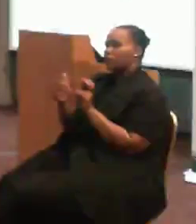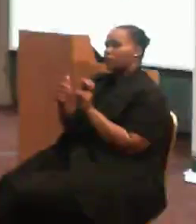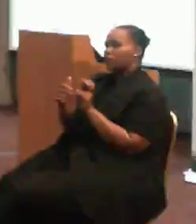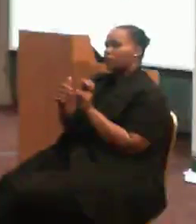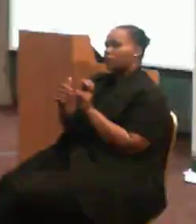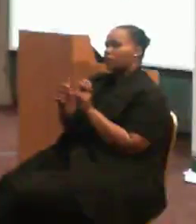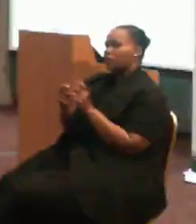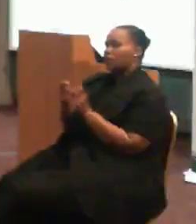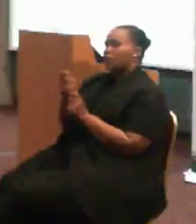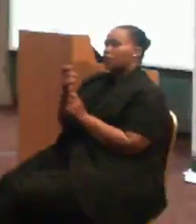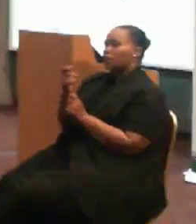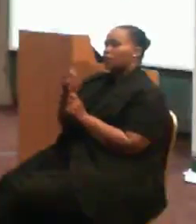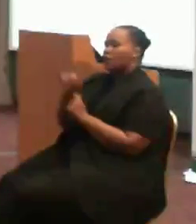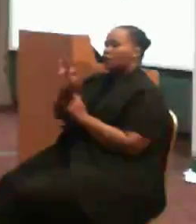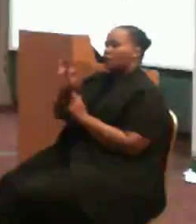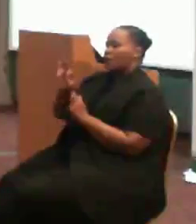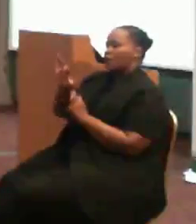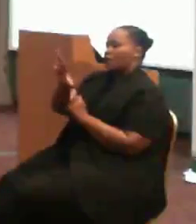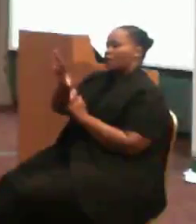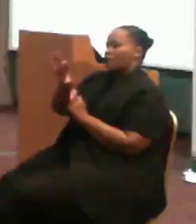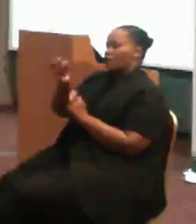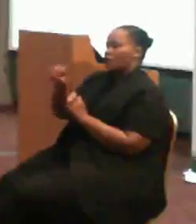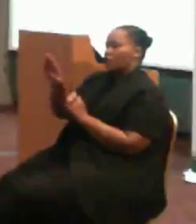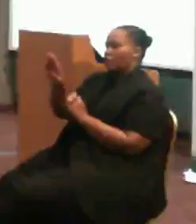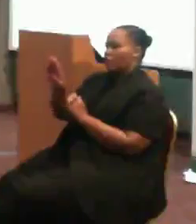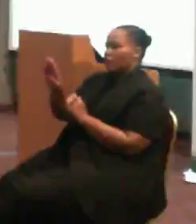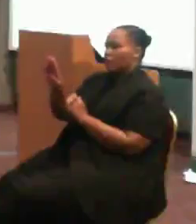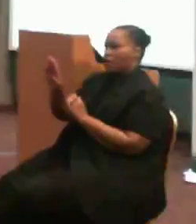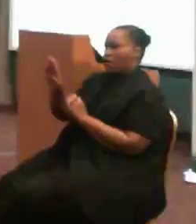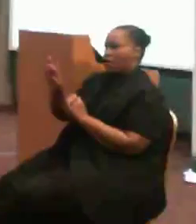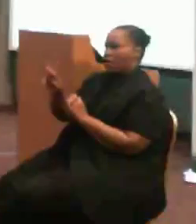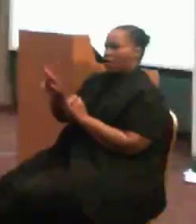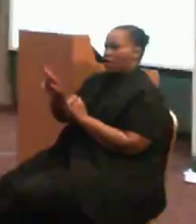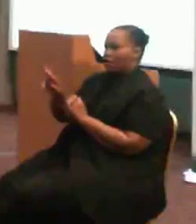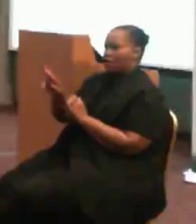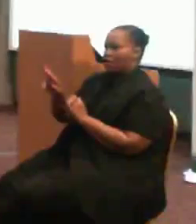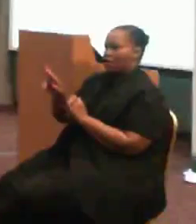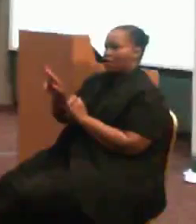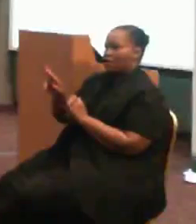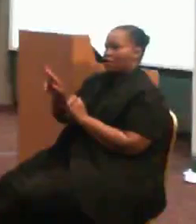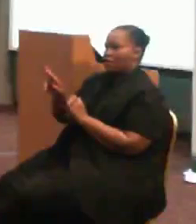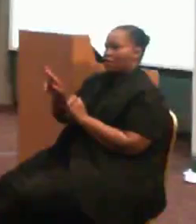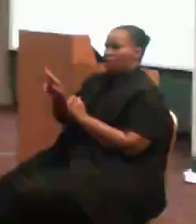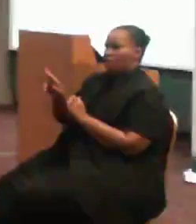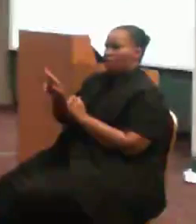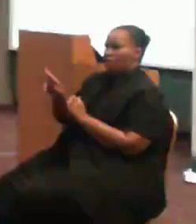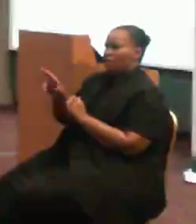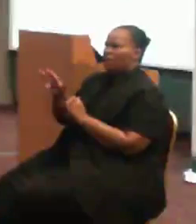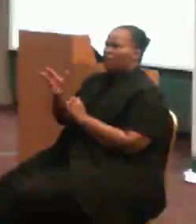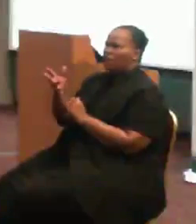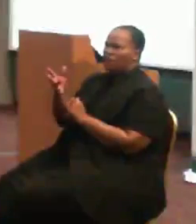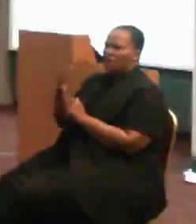a government of 350 per year is not some sort of quasi equity.